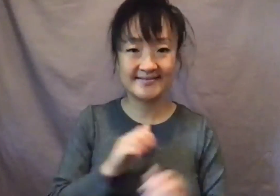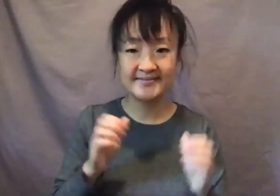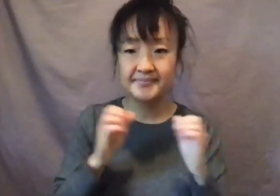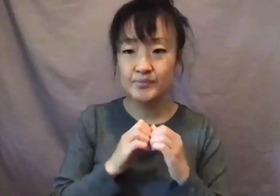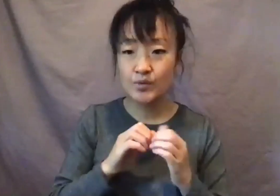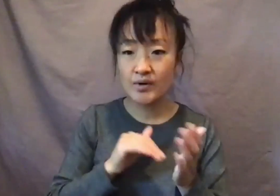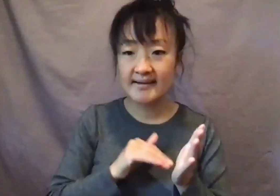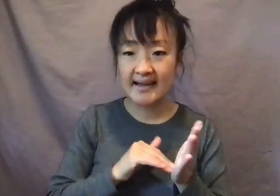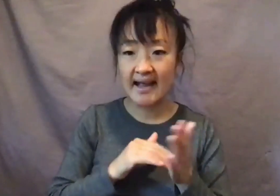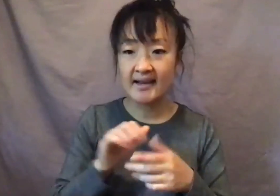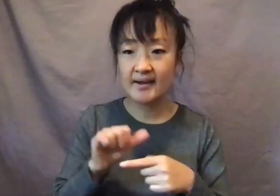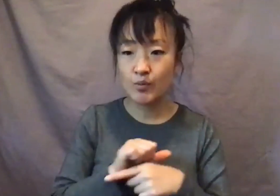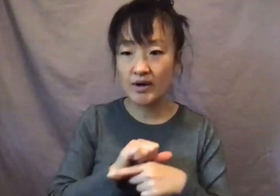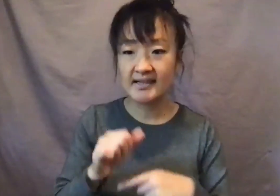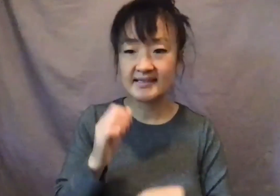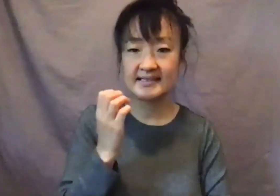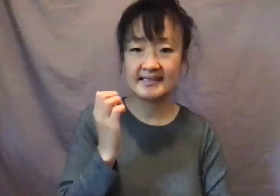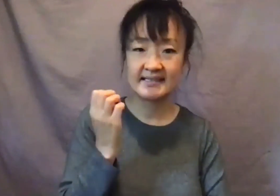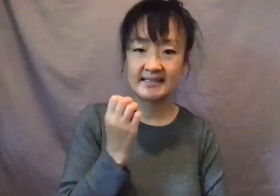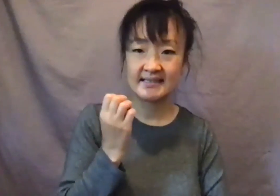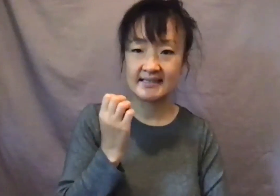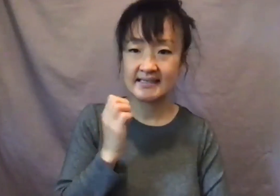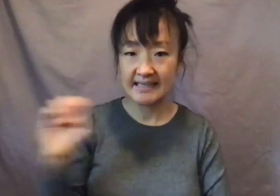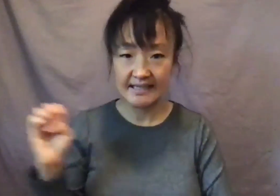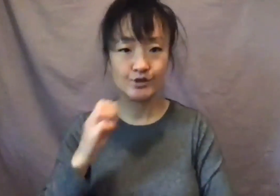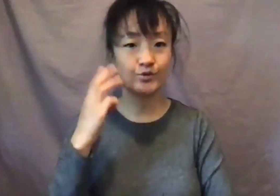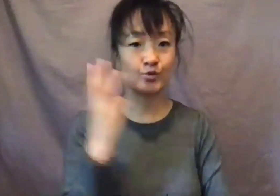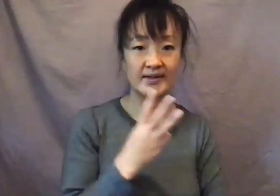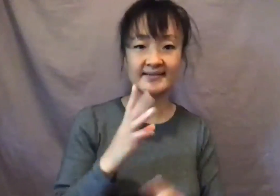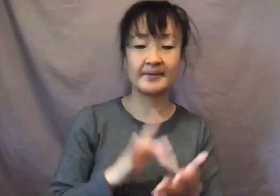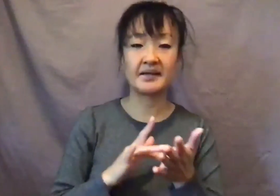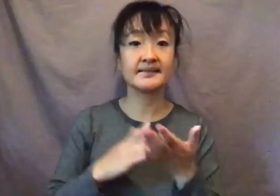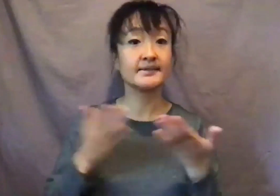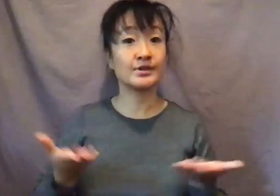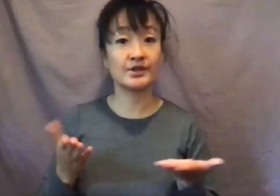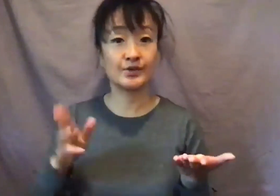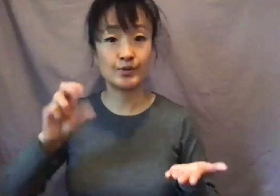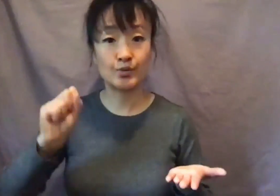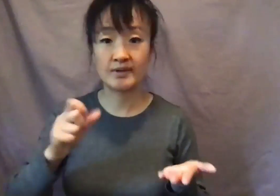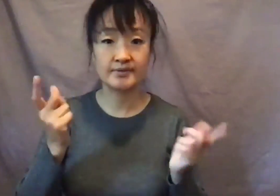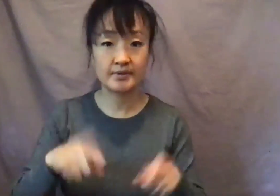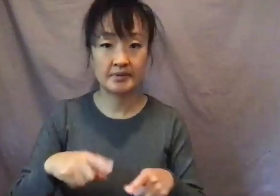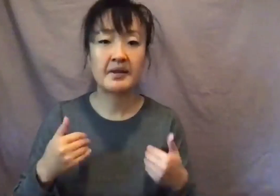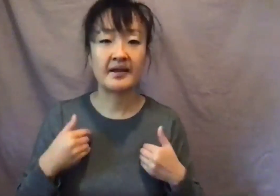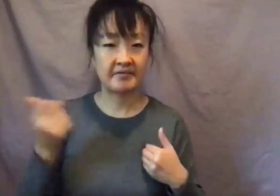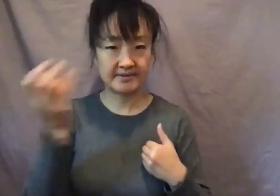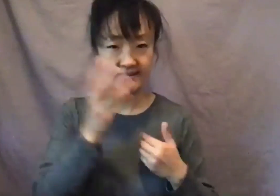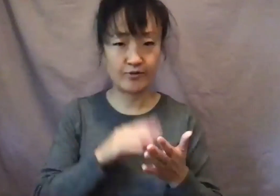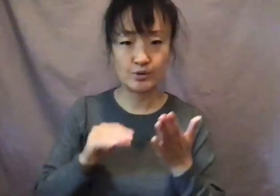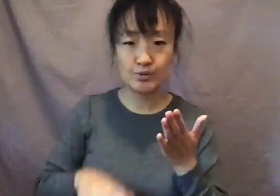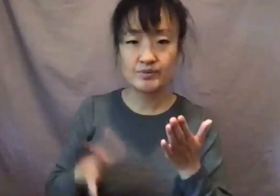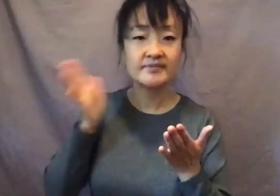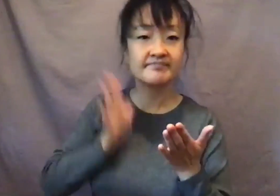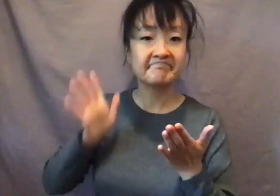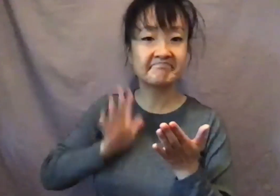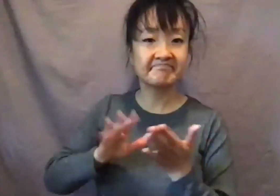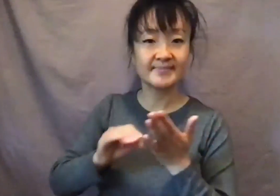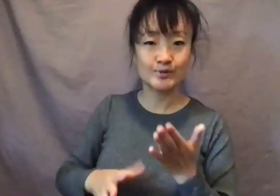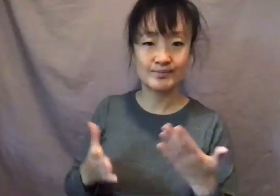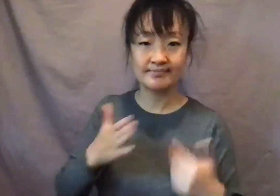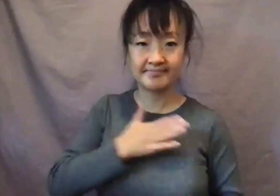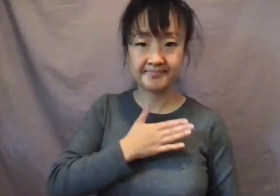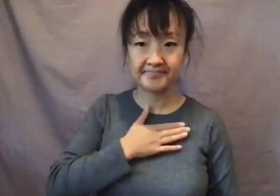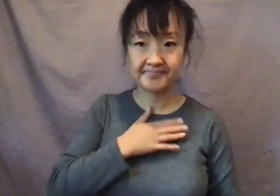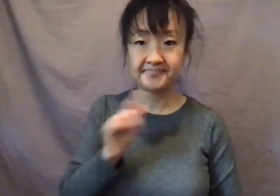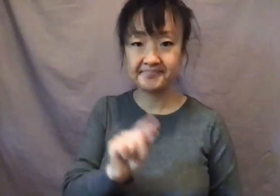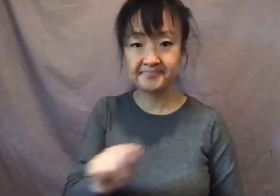both Eastern and Western medicine. Here in the United States, what ends up happening, I actually have a couple of students of mine, former students of mine,